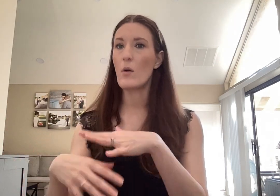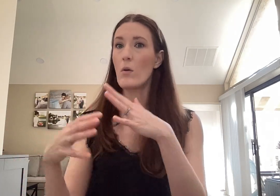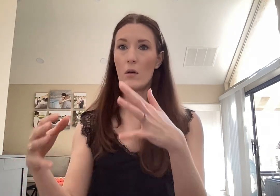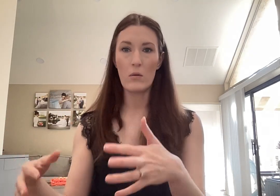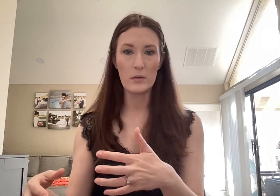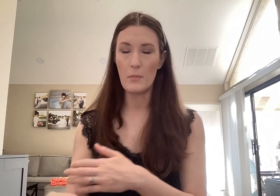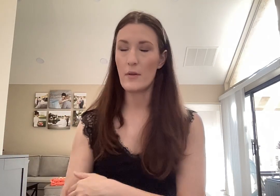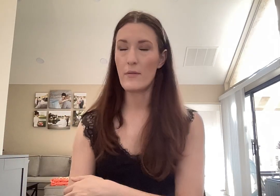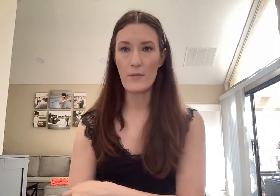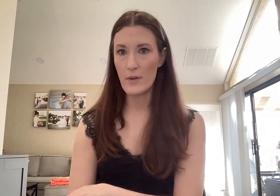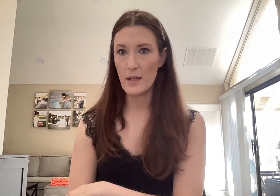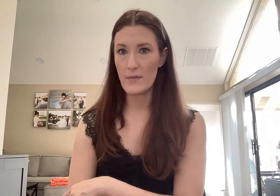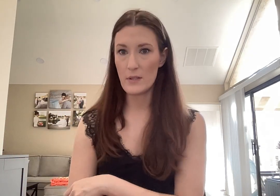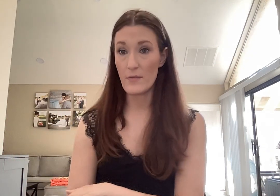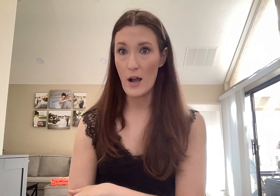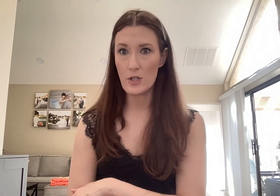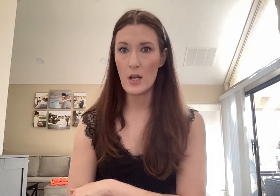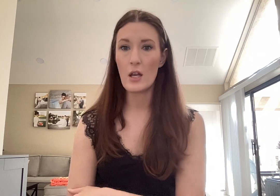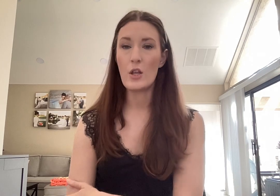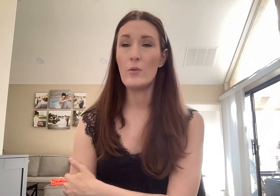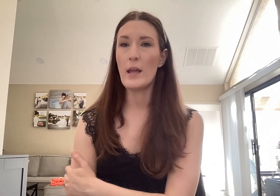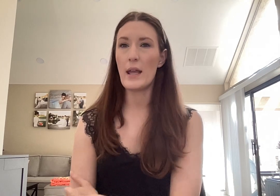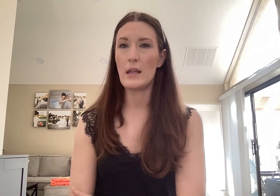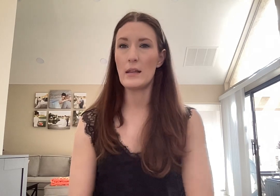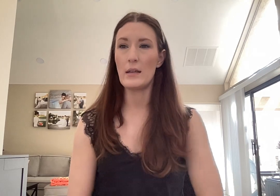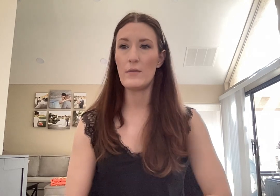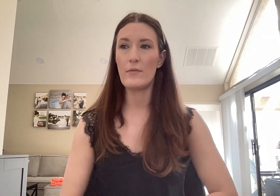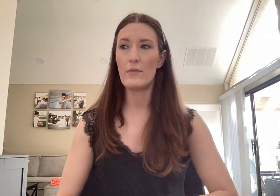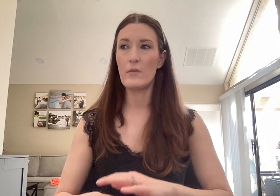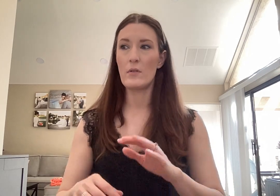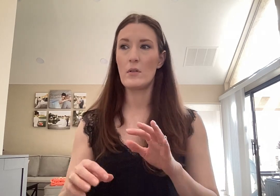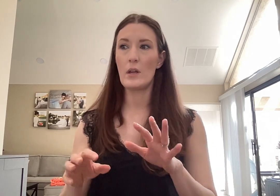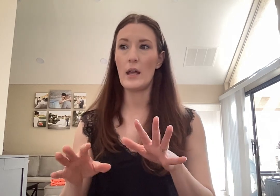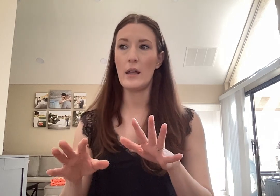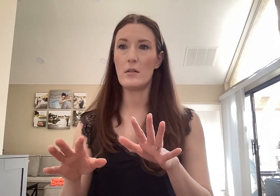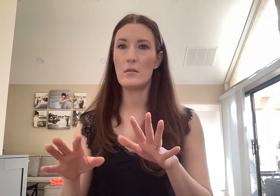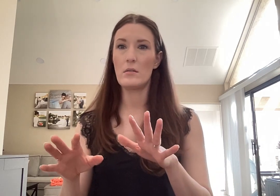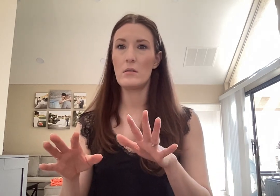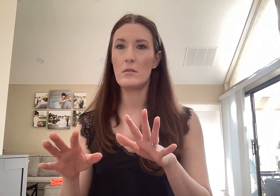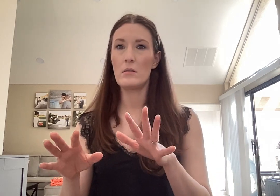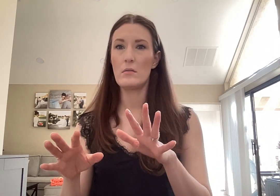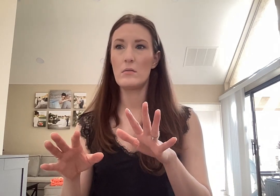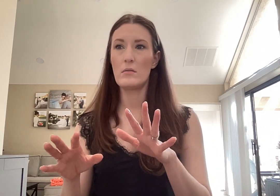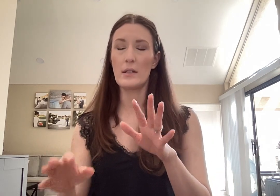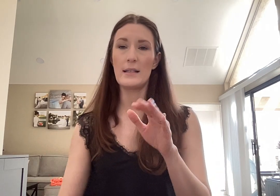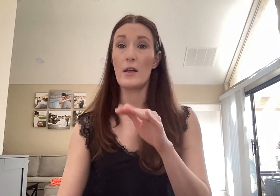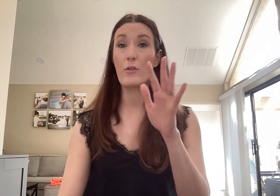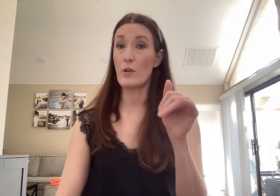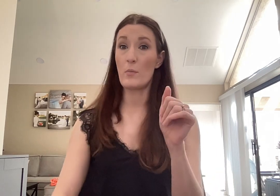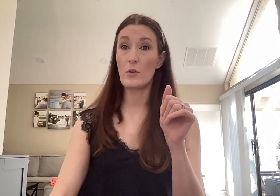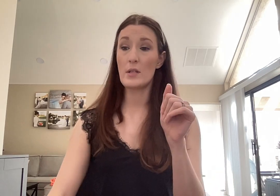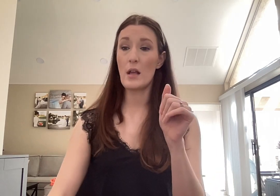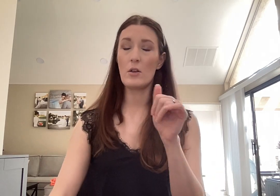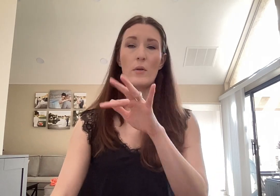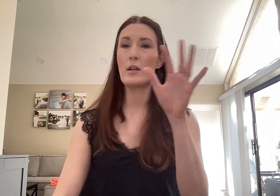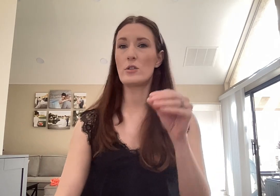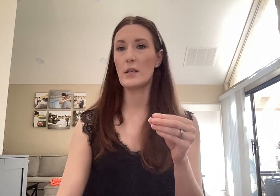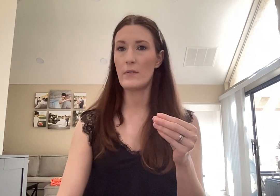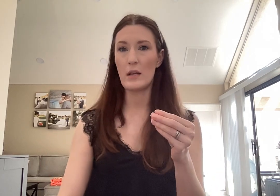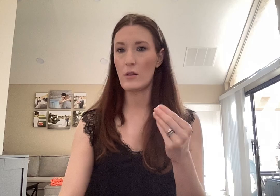or a whole number for if it's a fraction. You can't leave it, let's say, at 30%. You can't just leave it at the